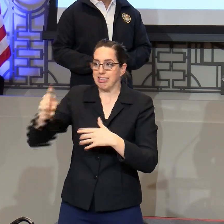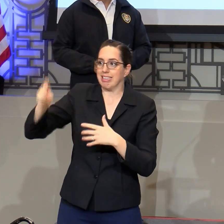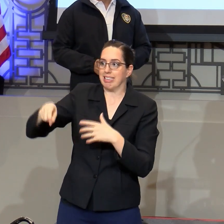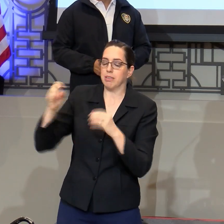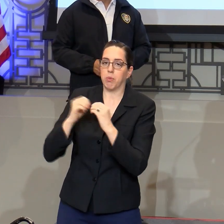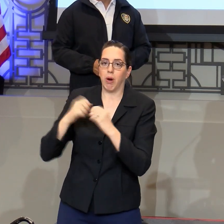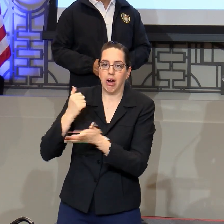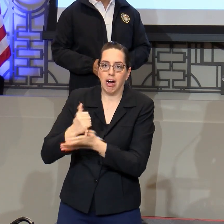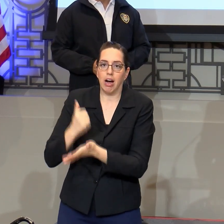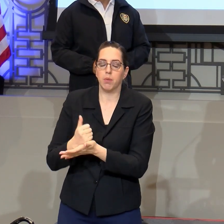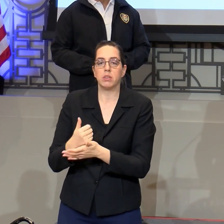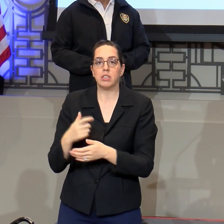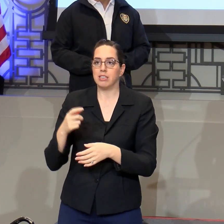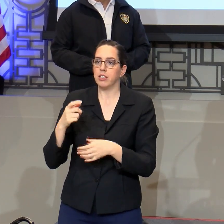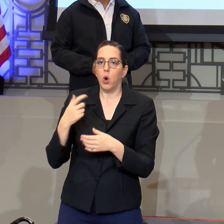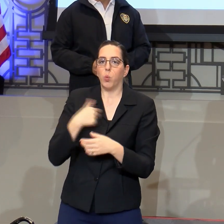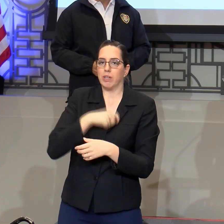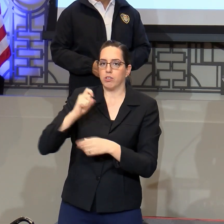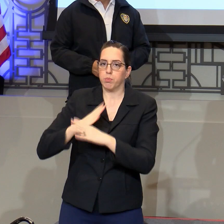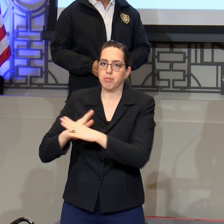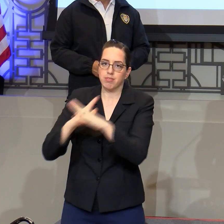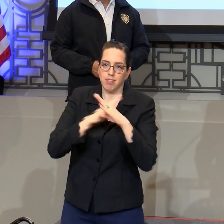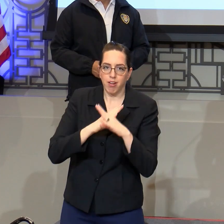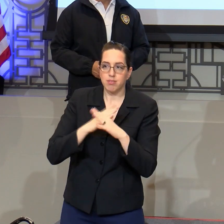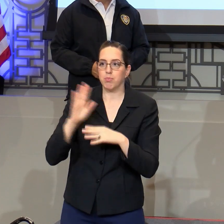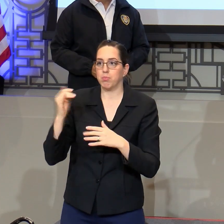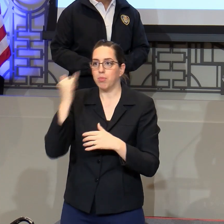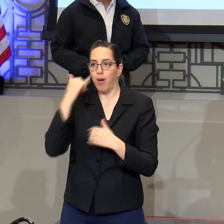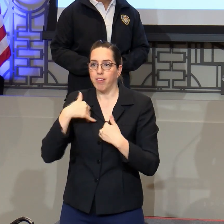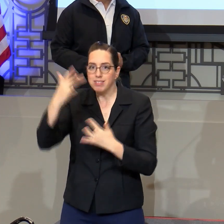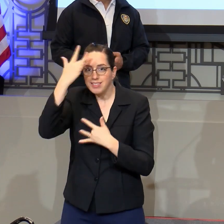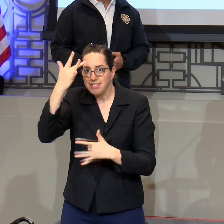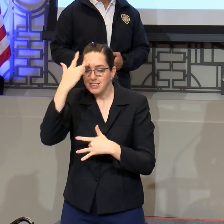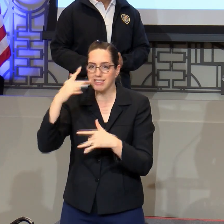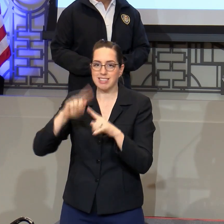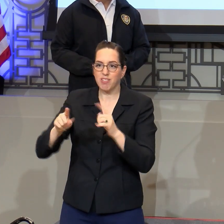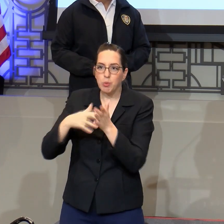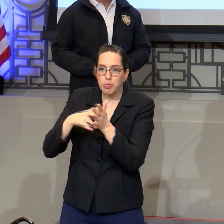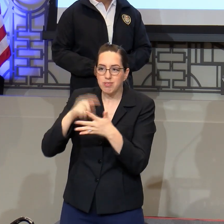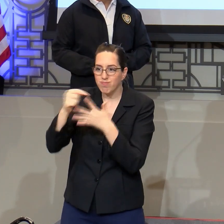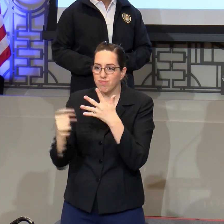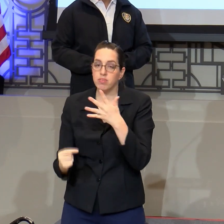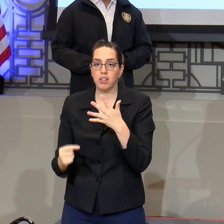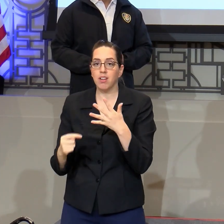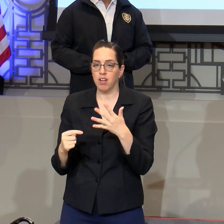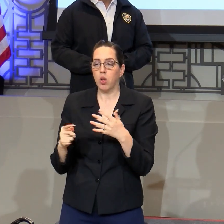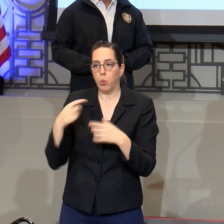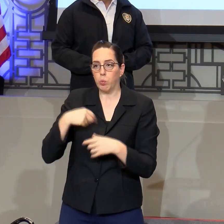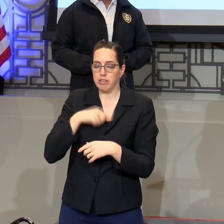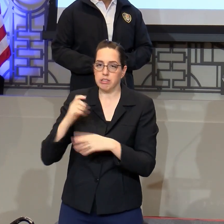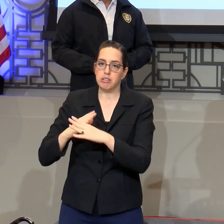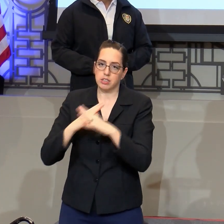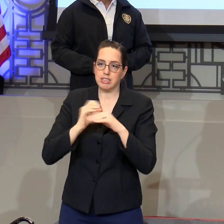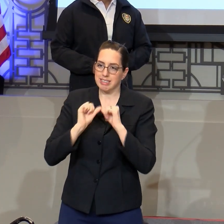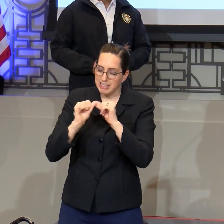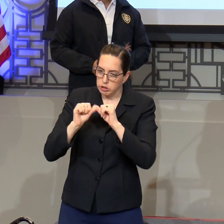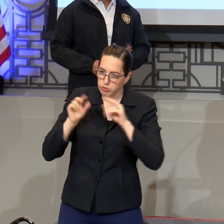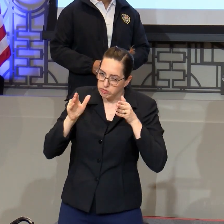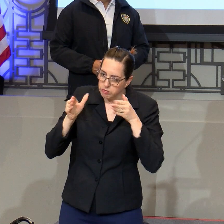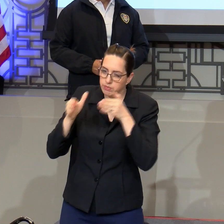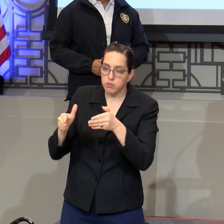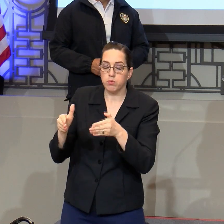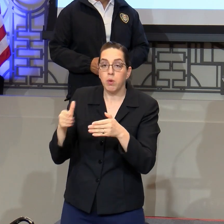continue to focus on protecting our most vulnerable Houstonians, and those are people within our city who